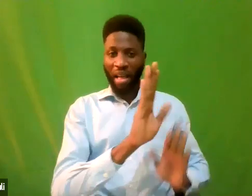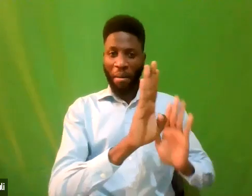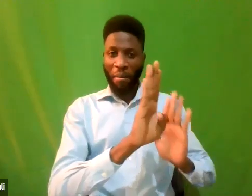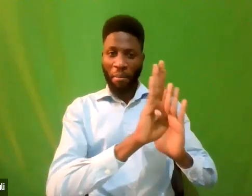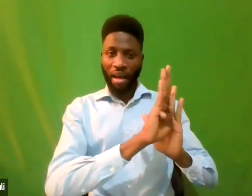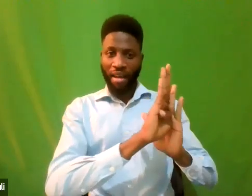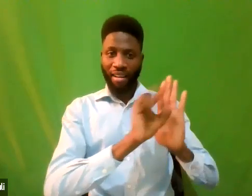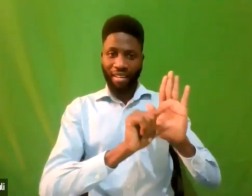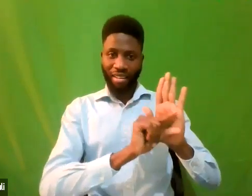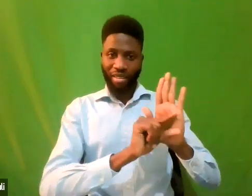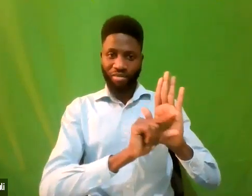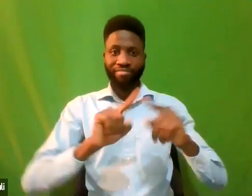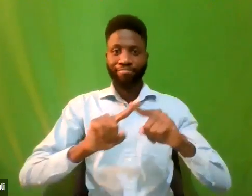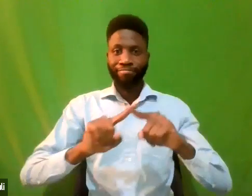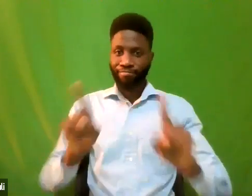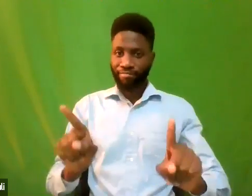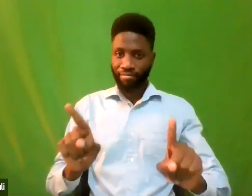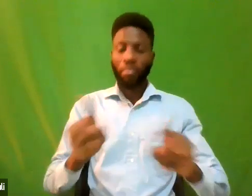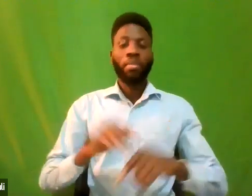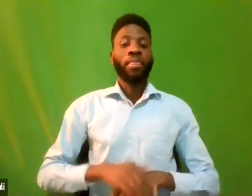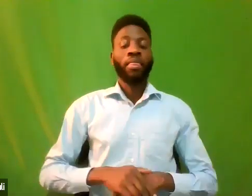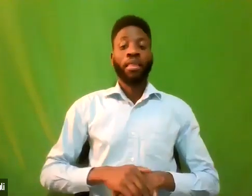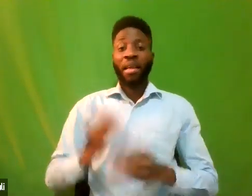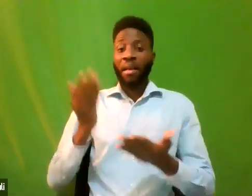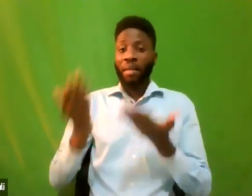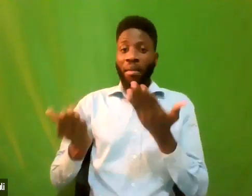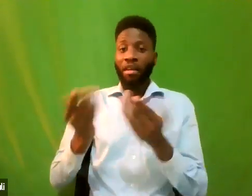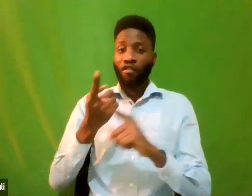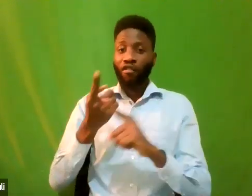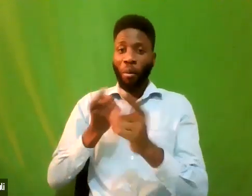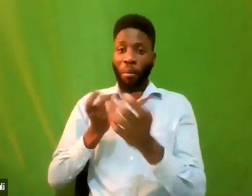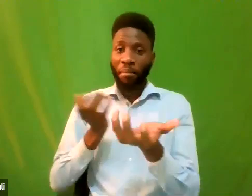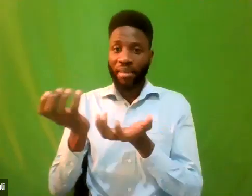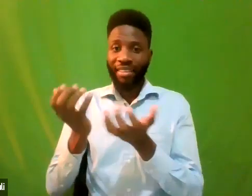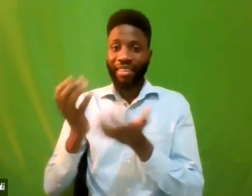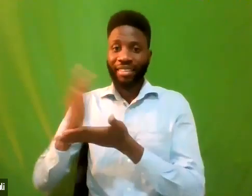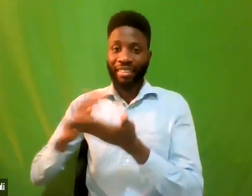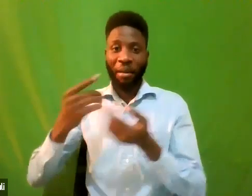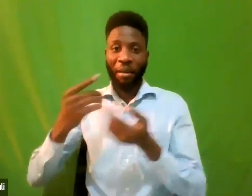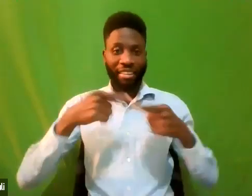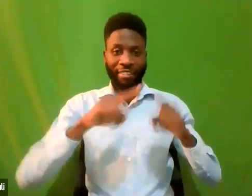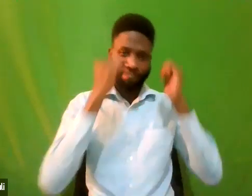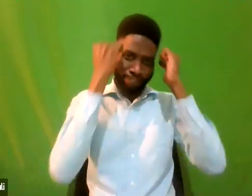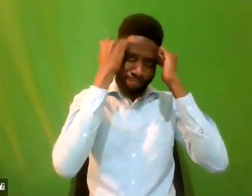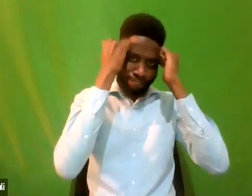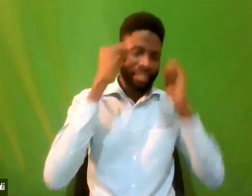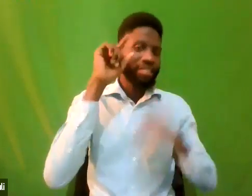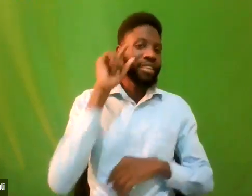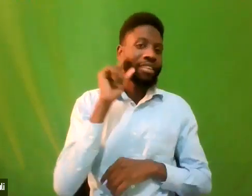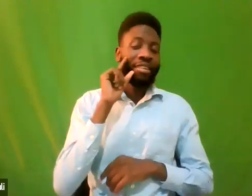You can find a mentor from a business sector and you're doing gender. A mentor is a person who you'd love